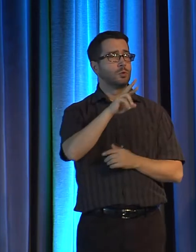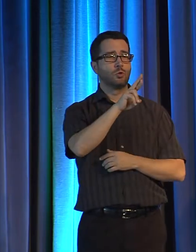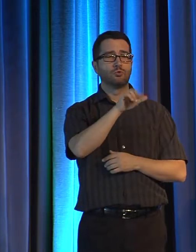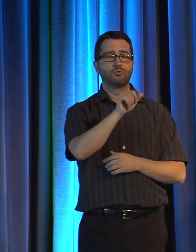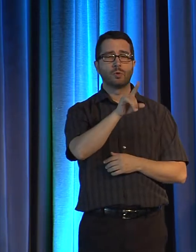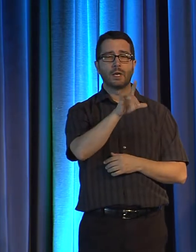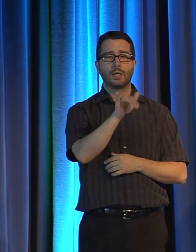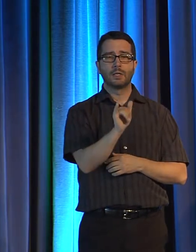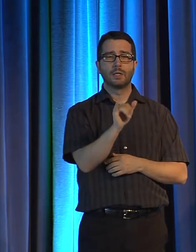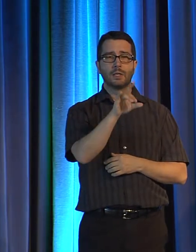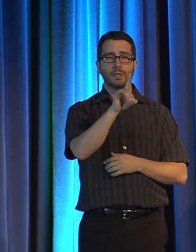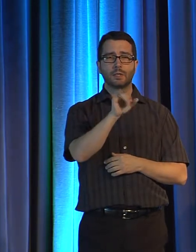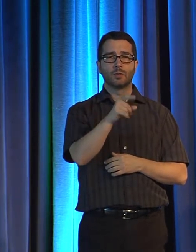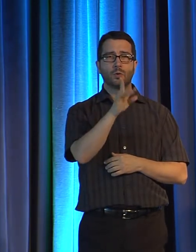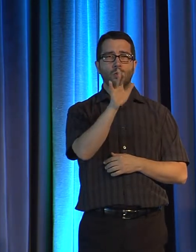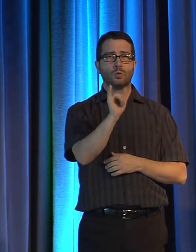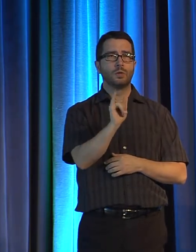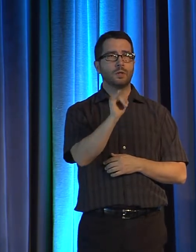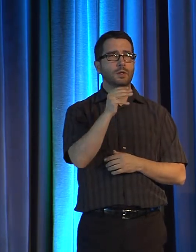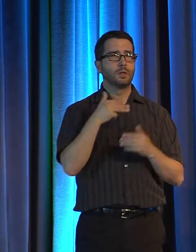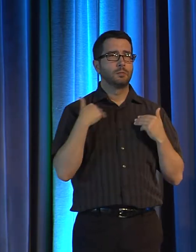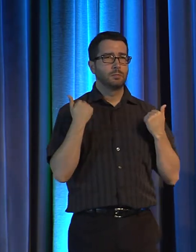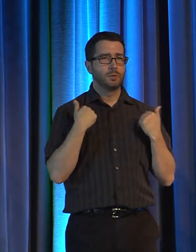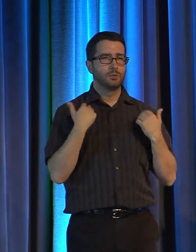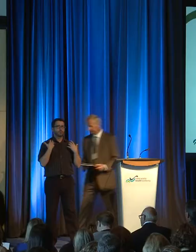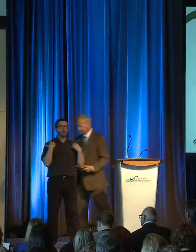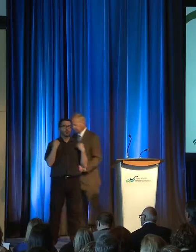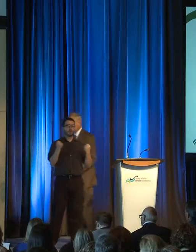Health and Wellness, to say a few words.